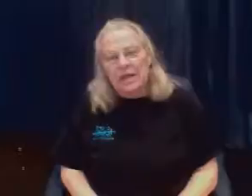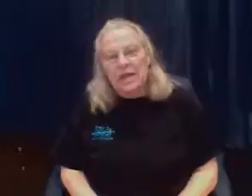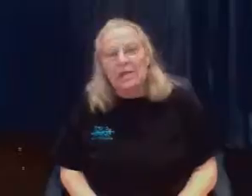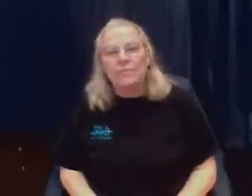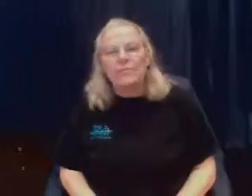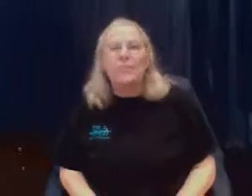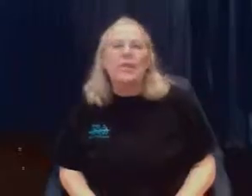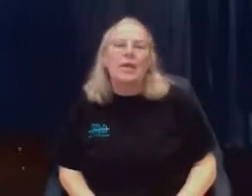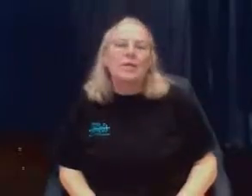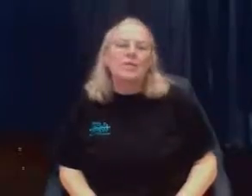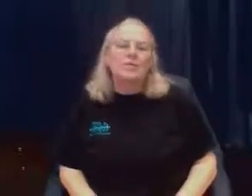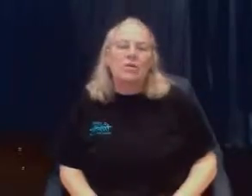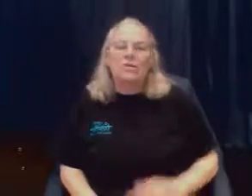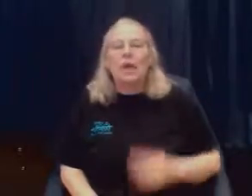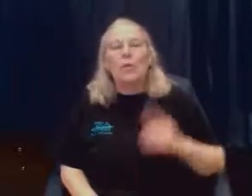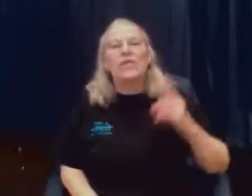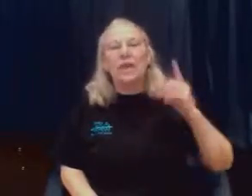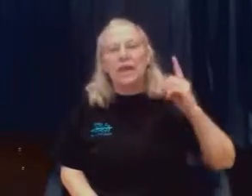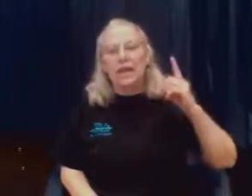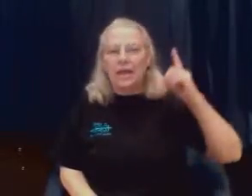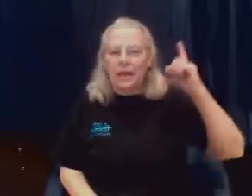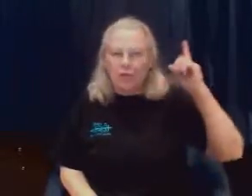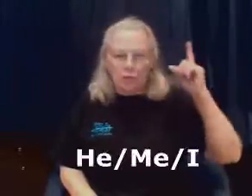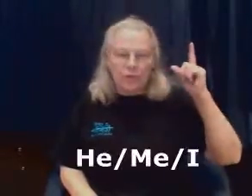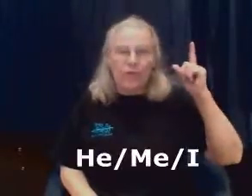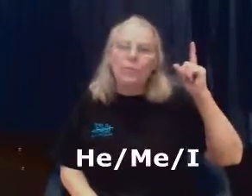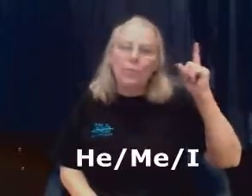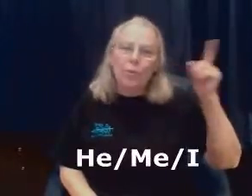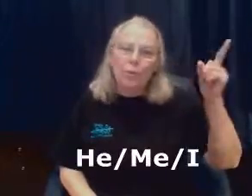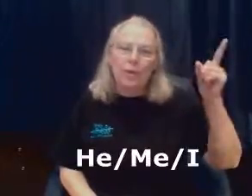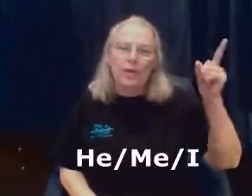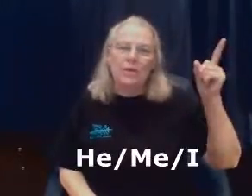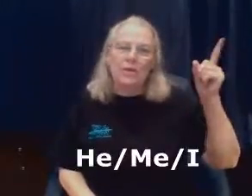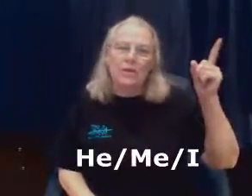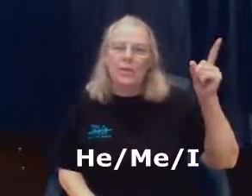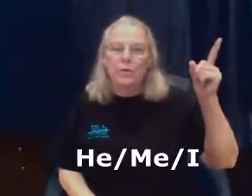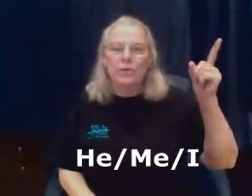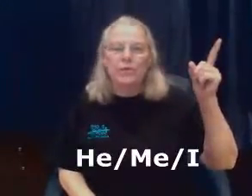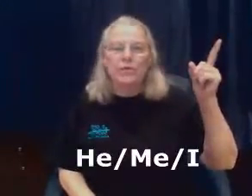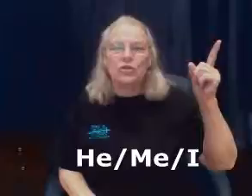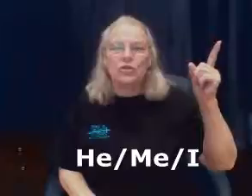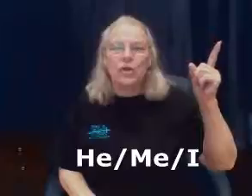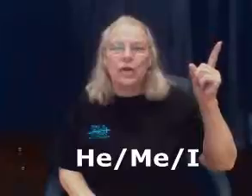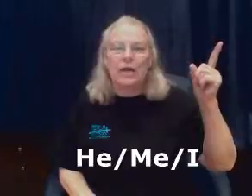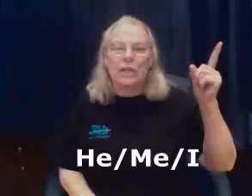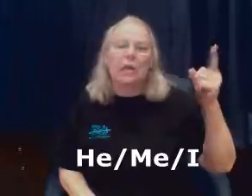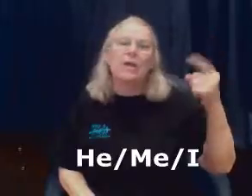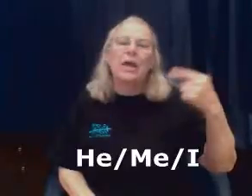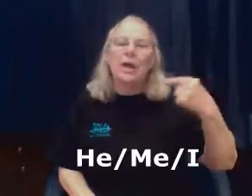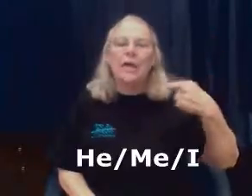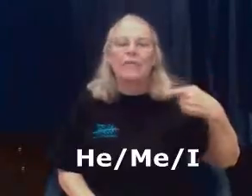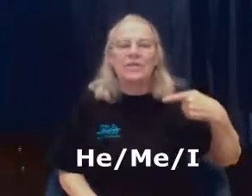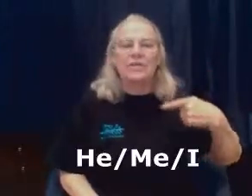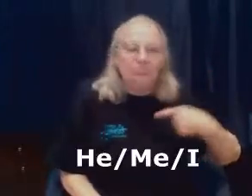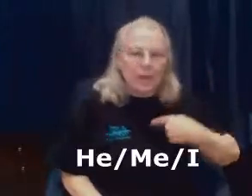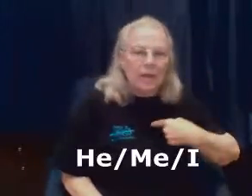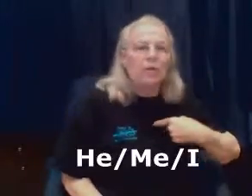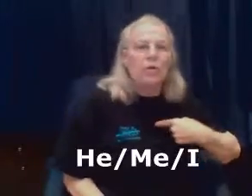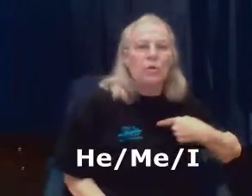need starts out with he, and you're going to be pointing toward the person that you're talking about. If it's me, you